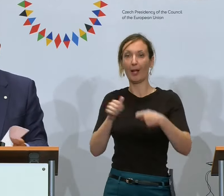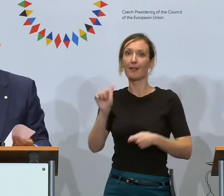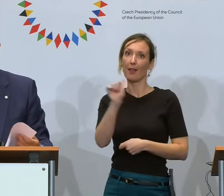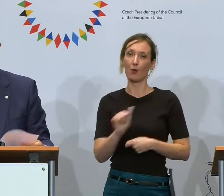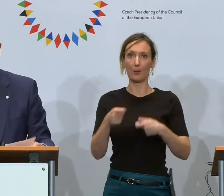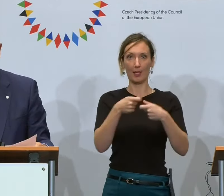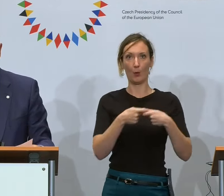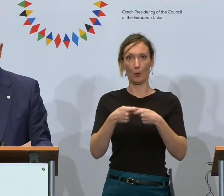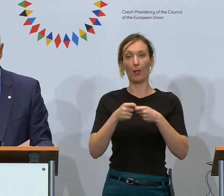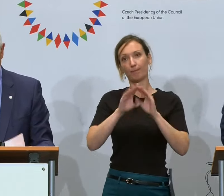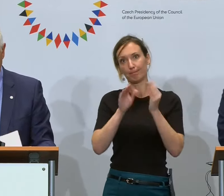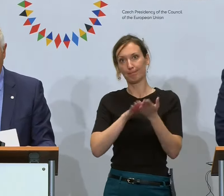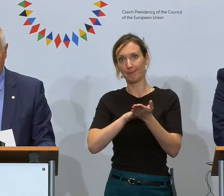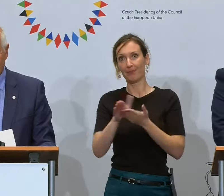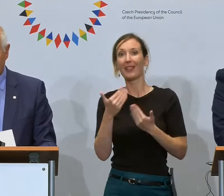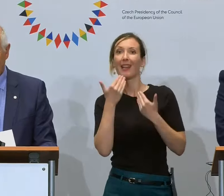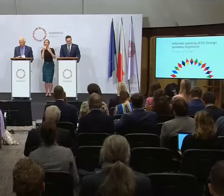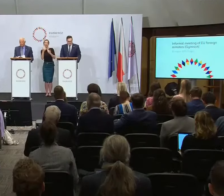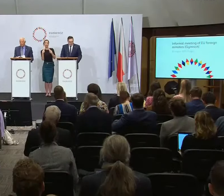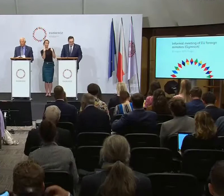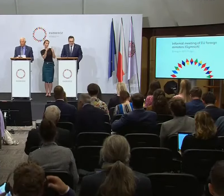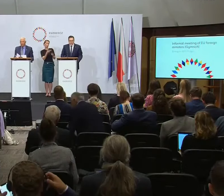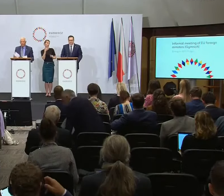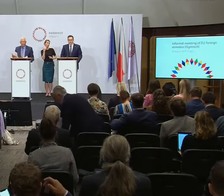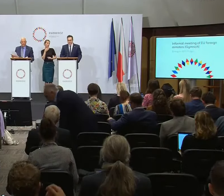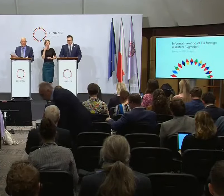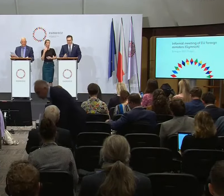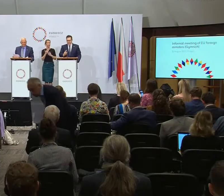Thank you. Thank you, Mr. Minister. Mr. Pachi.